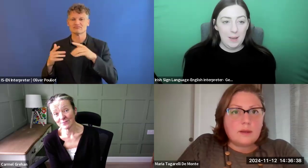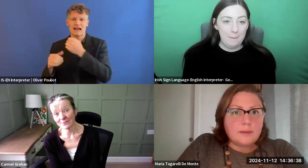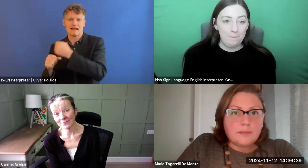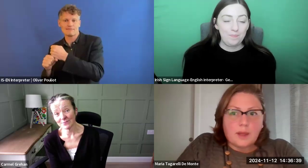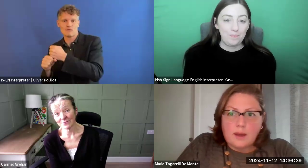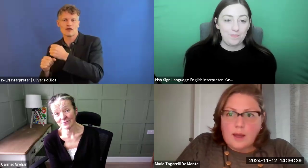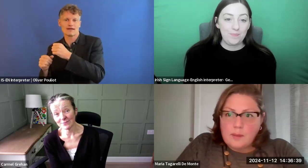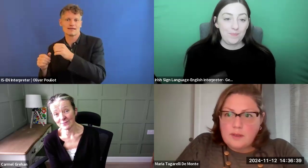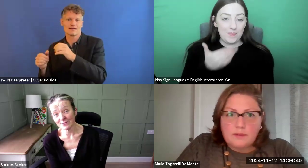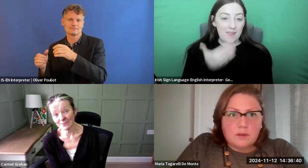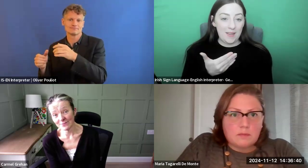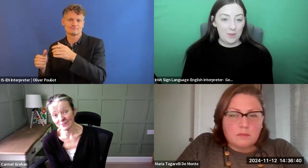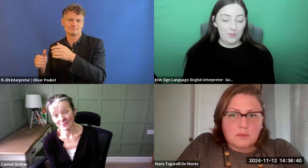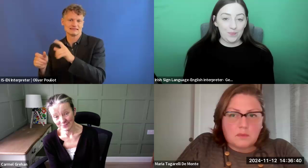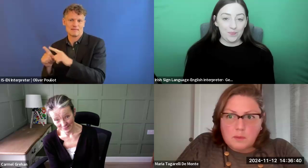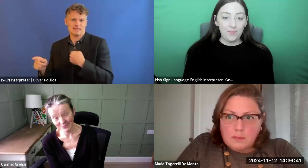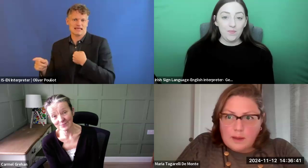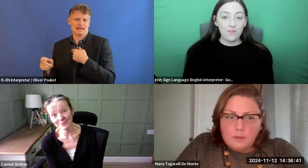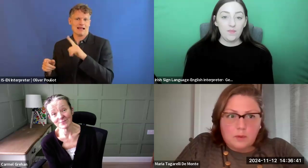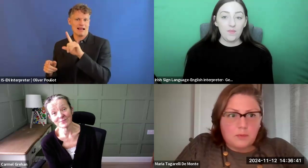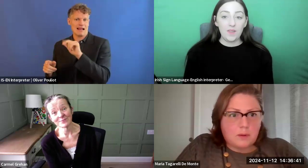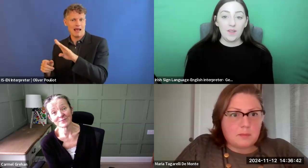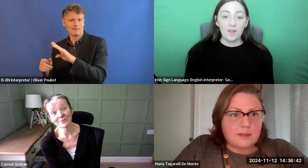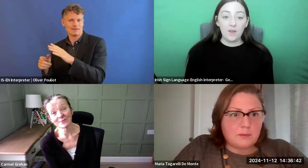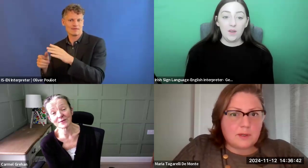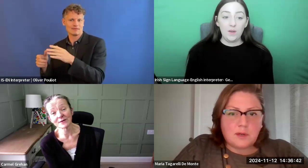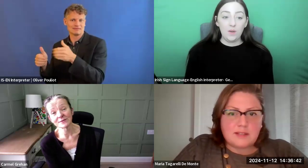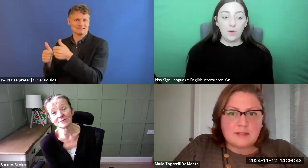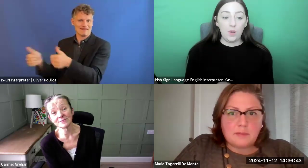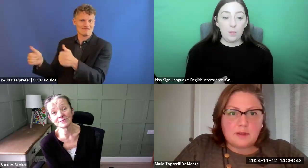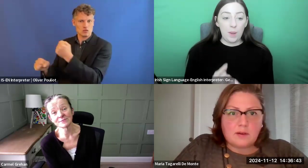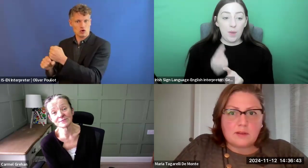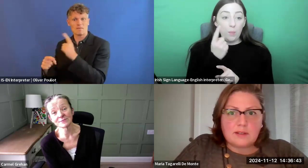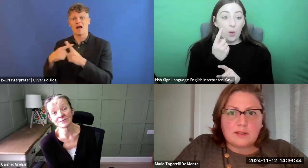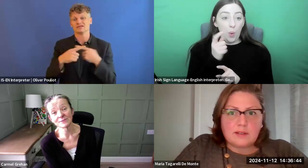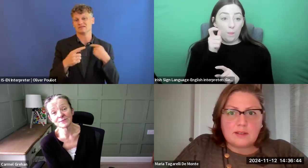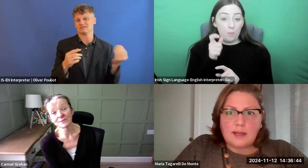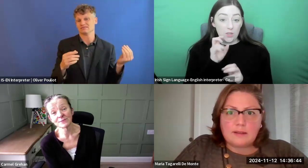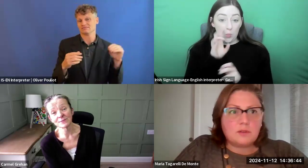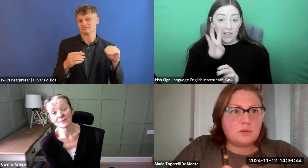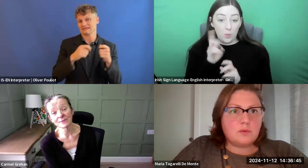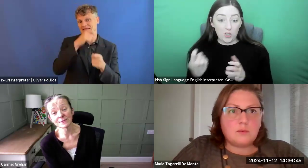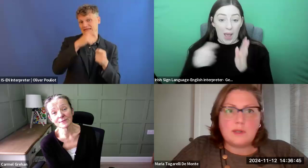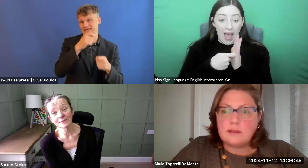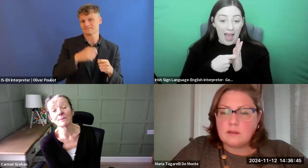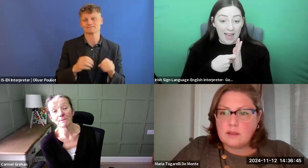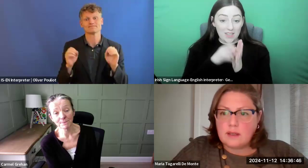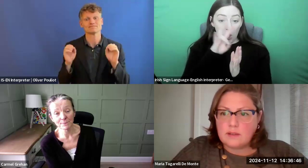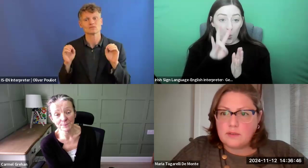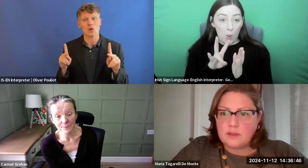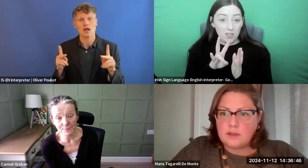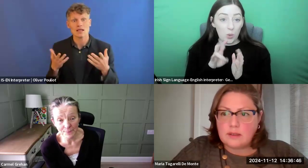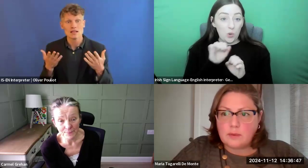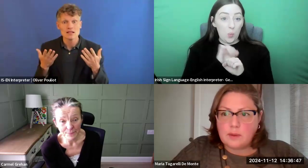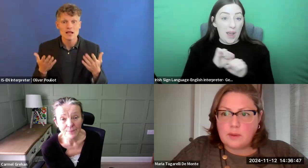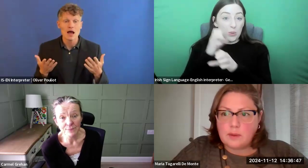Okay. I believe Tony will probably want to add something on this, so I will ask you to wait till the